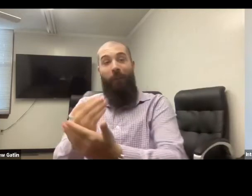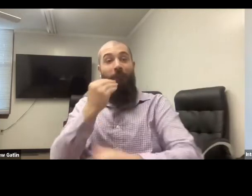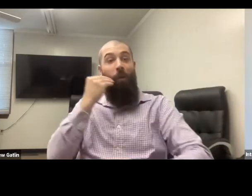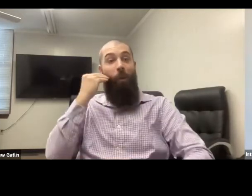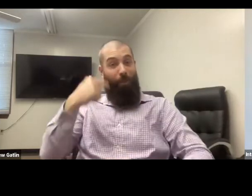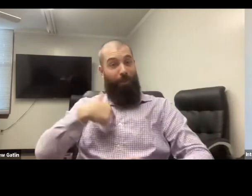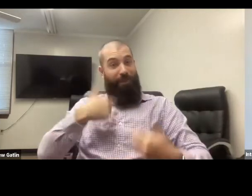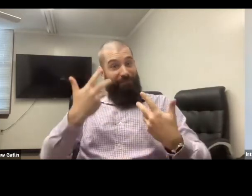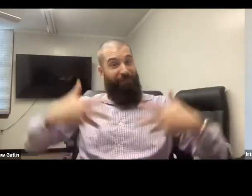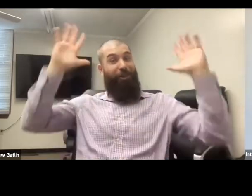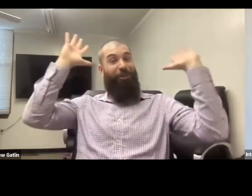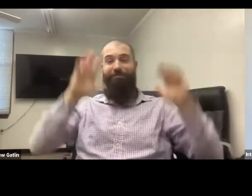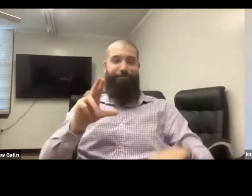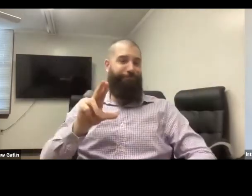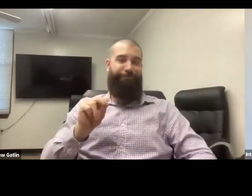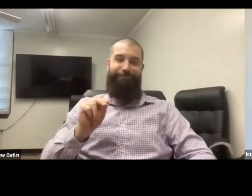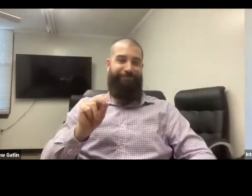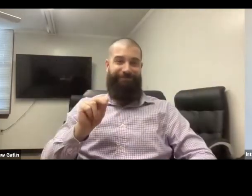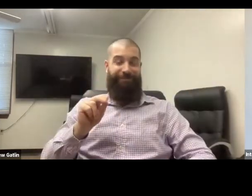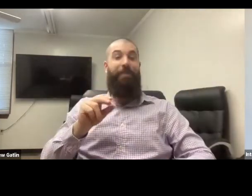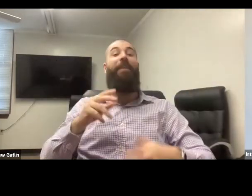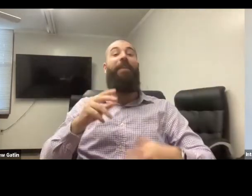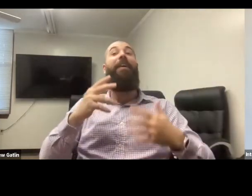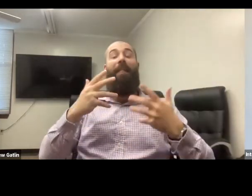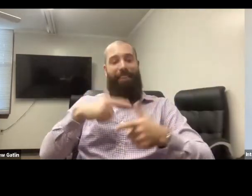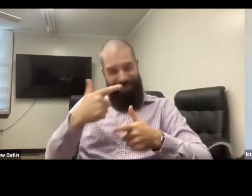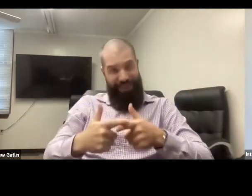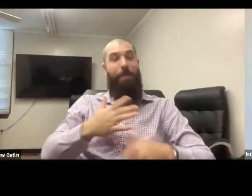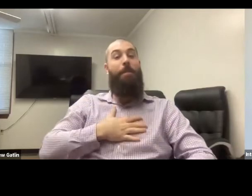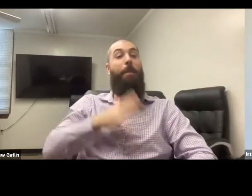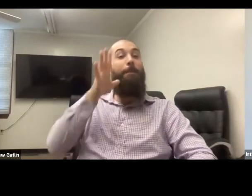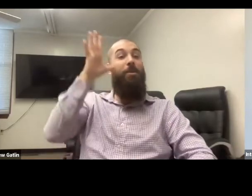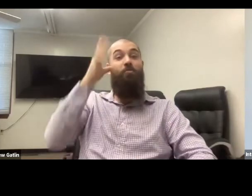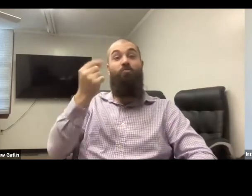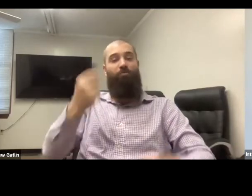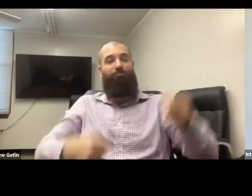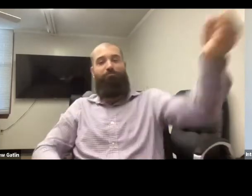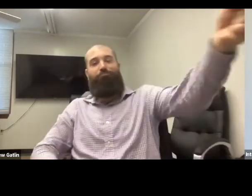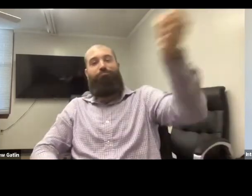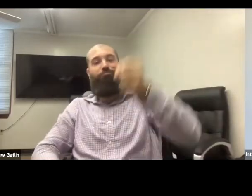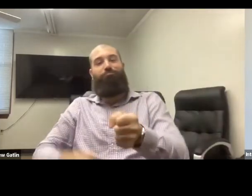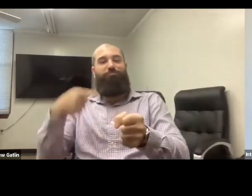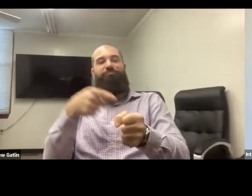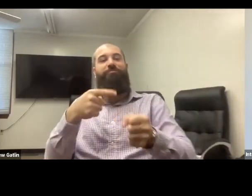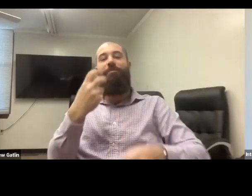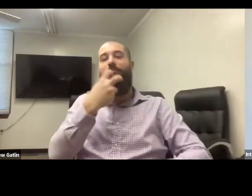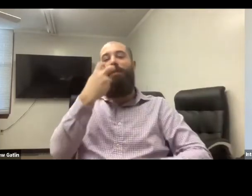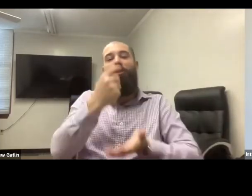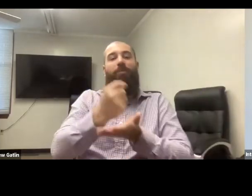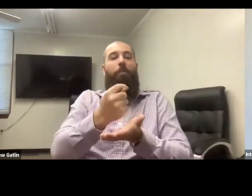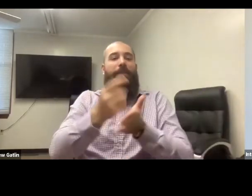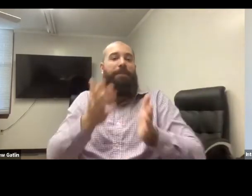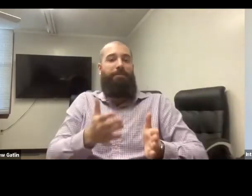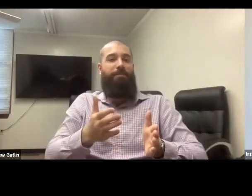And so an hour there, an hour back. And when I got home, was I done? No. Then my